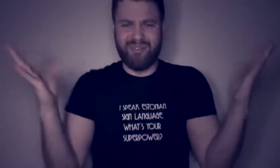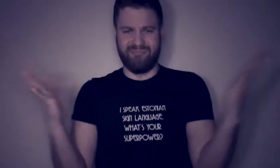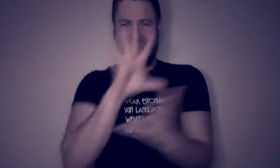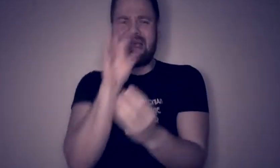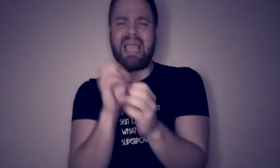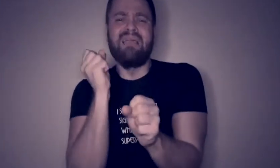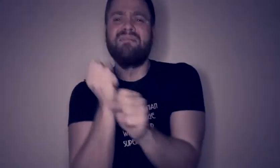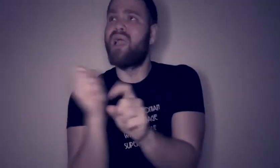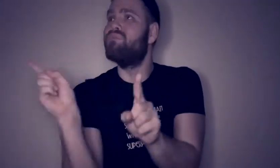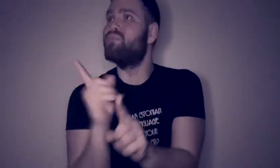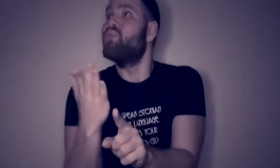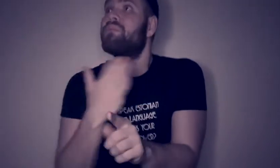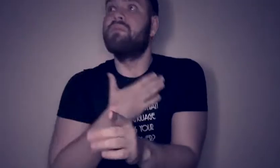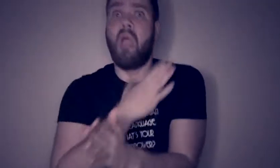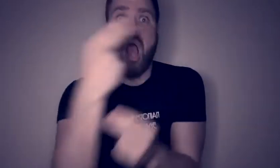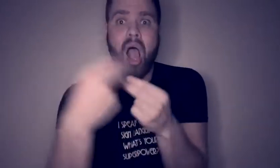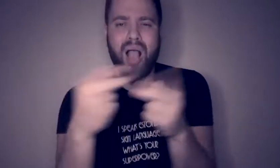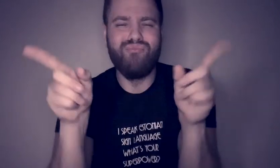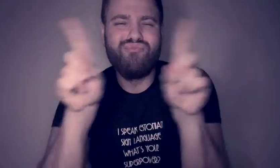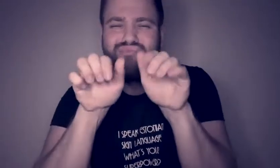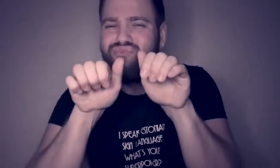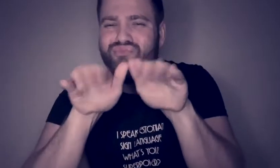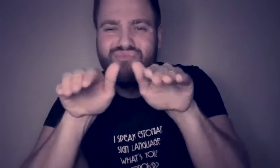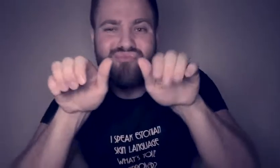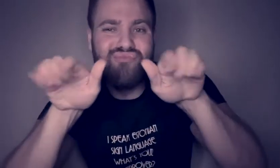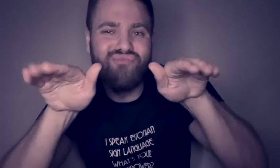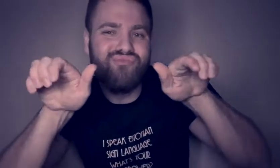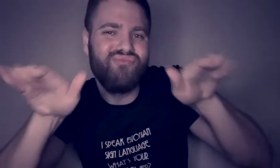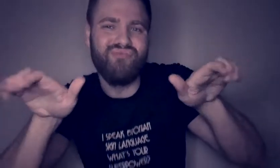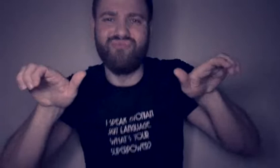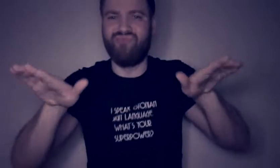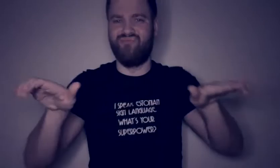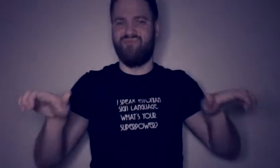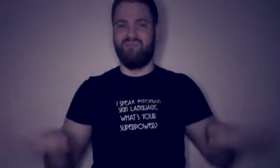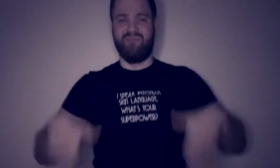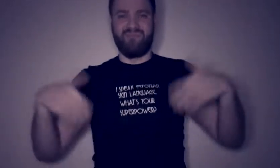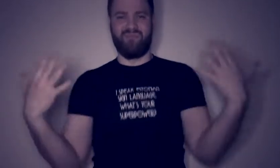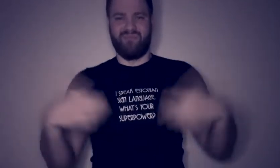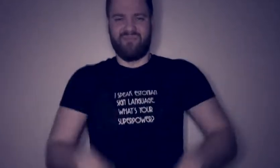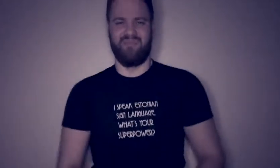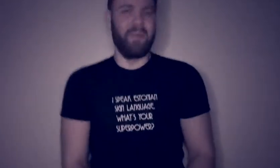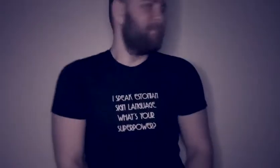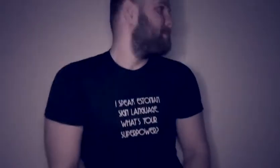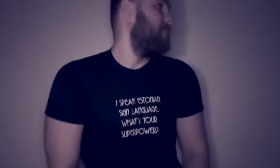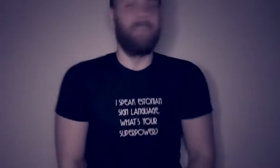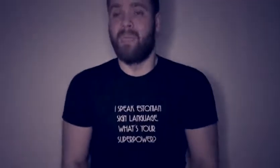let nobody take it away from you, from me, from we. No time for moping